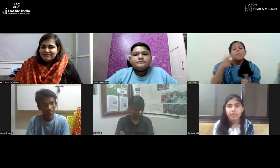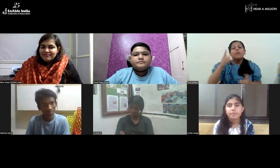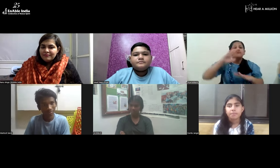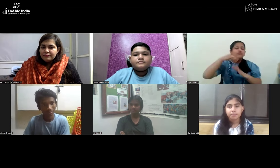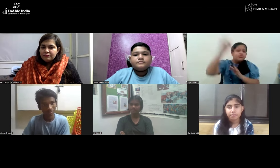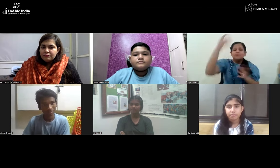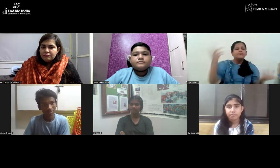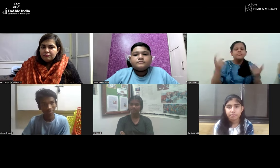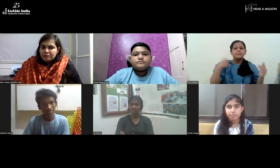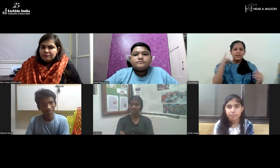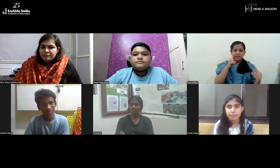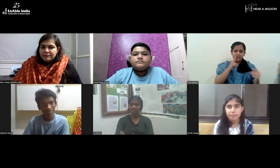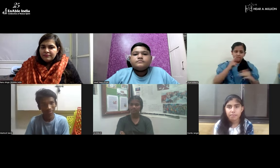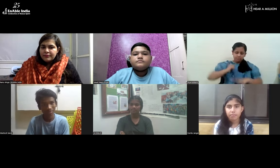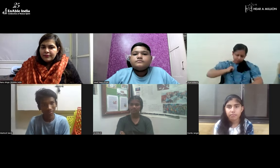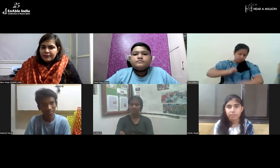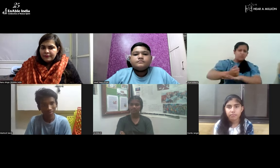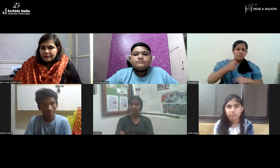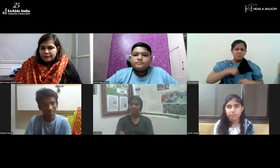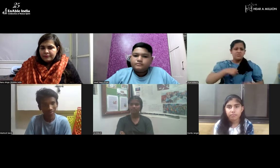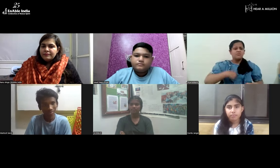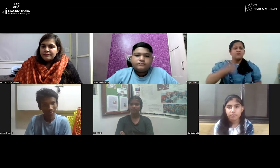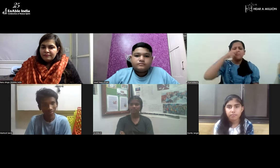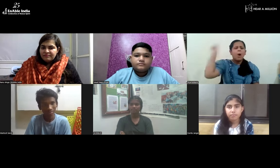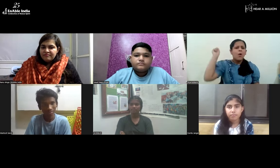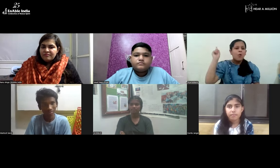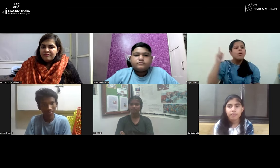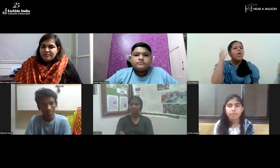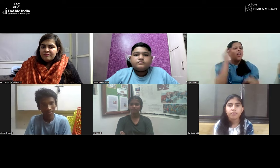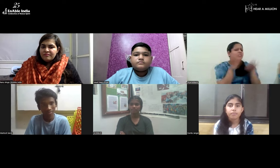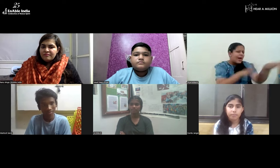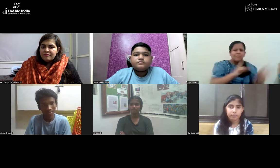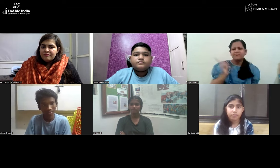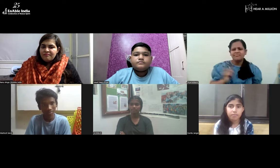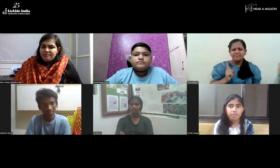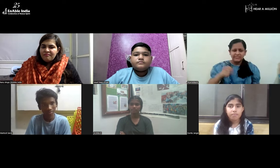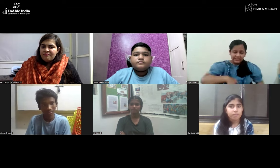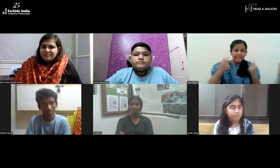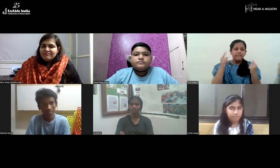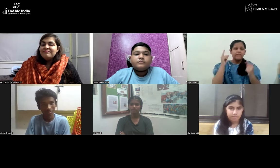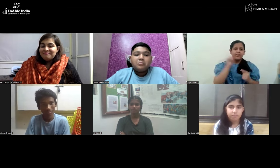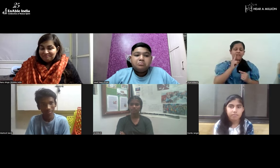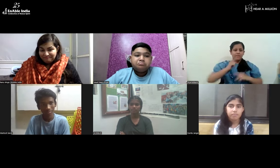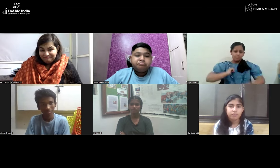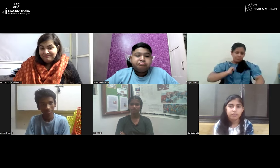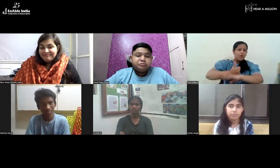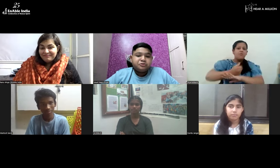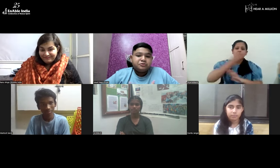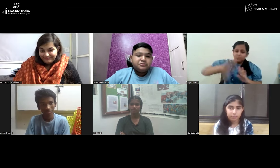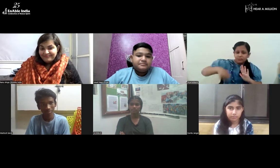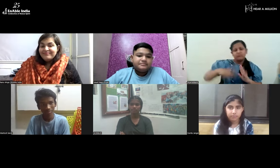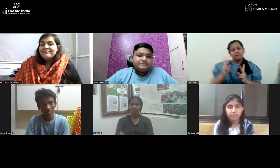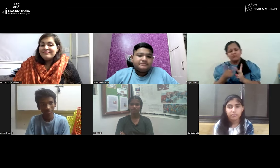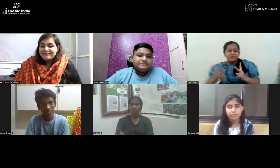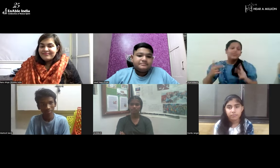So Okay, have so more fun. I have a question. So what if you have stress and you go out, yeah,